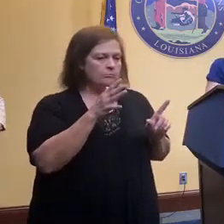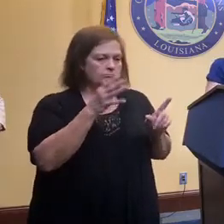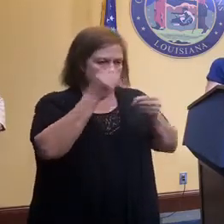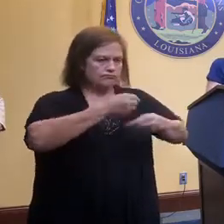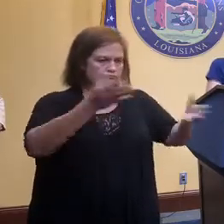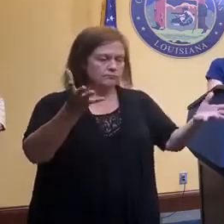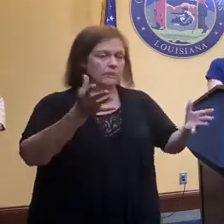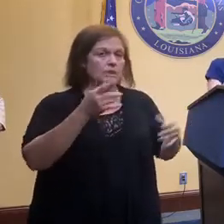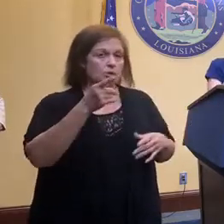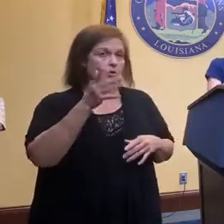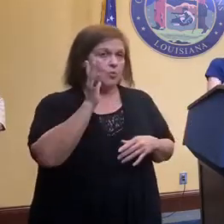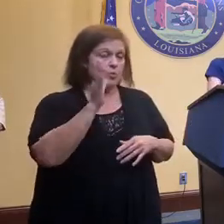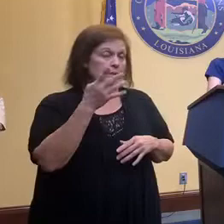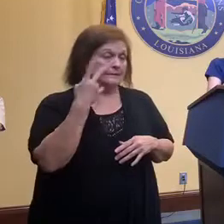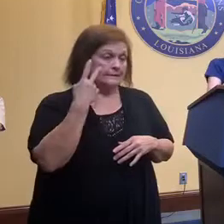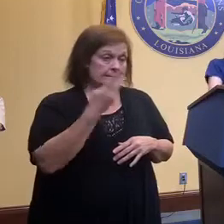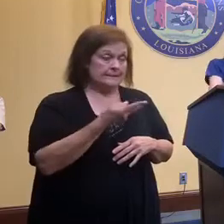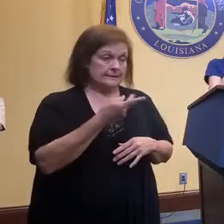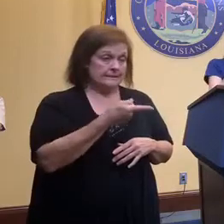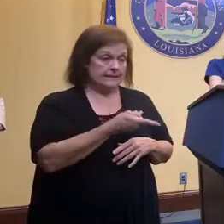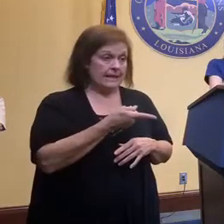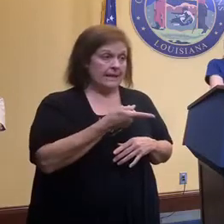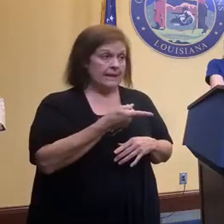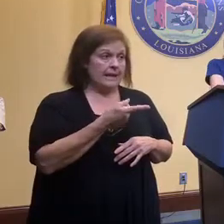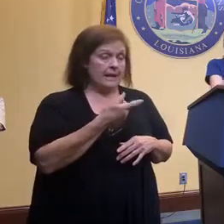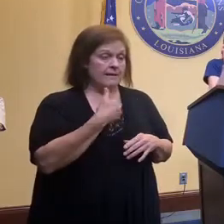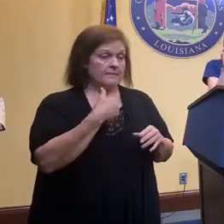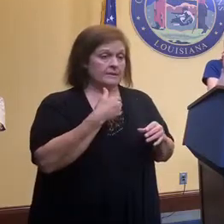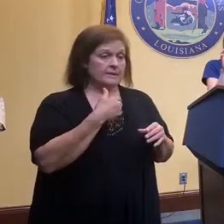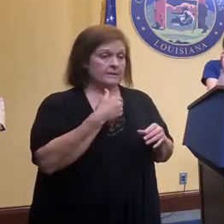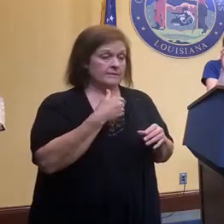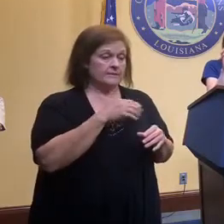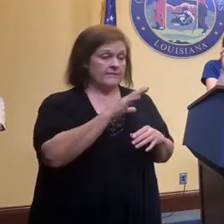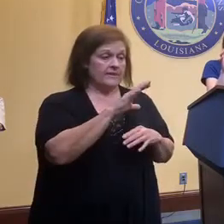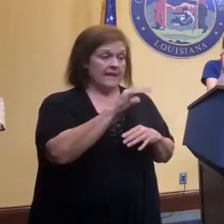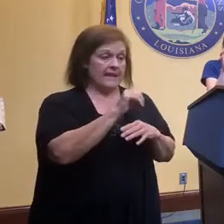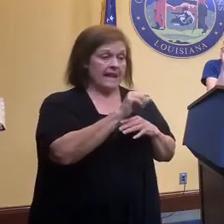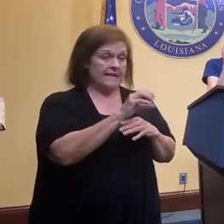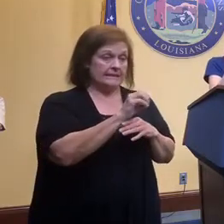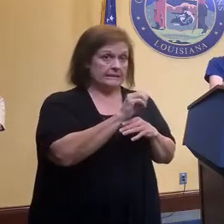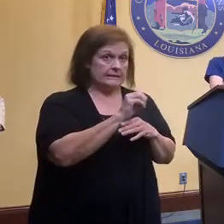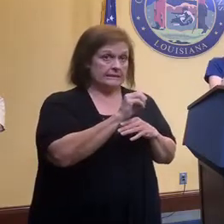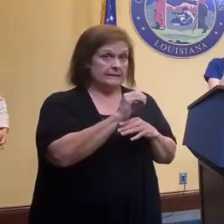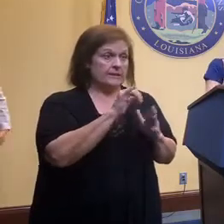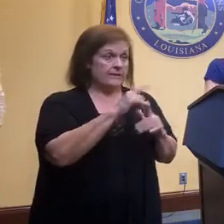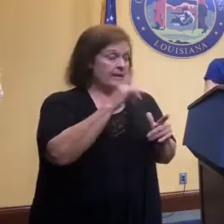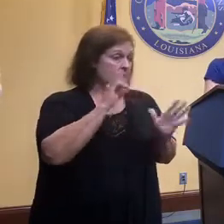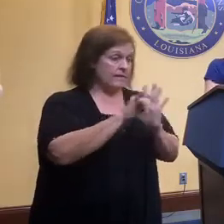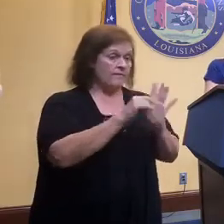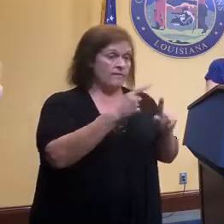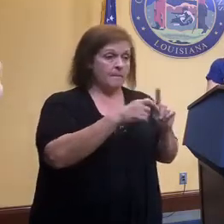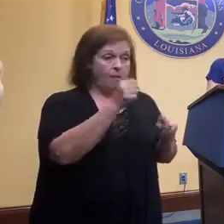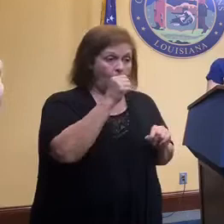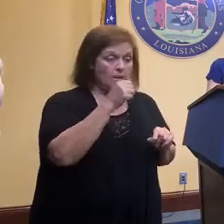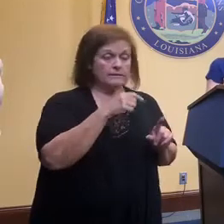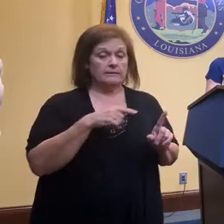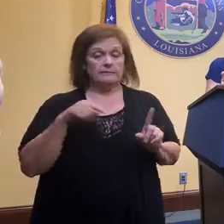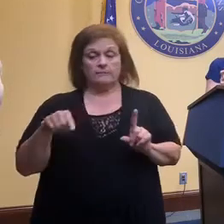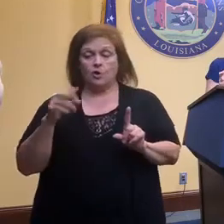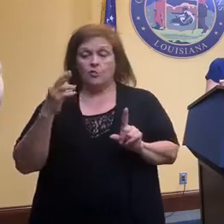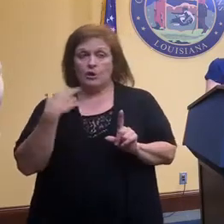now. And you'll see that they have a division between cases that they've identified from bars and from